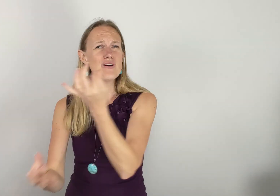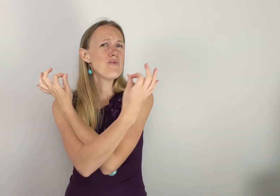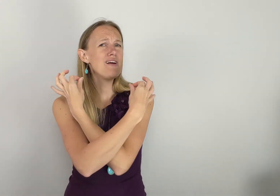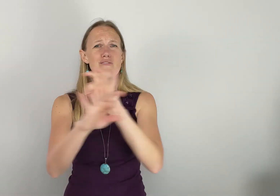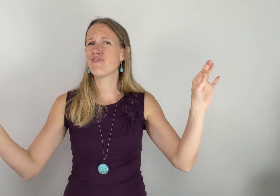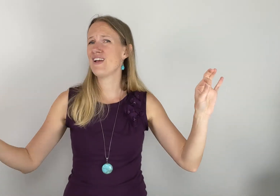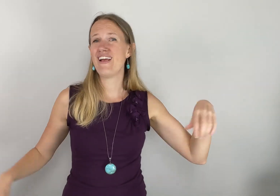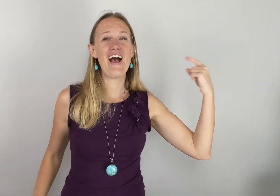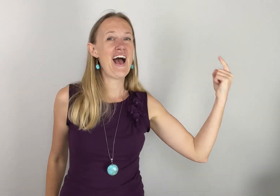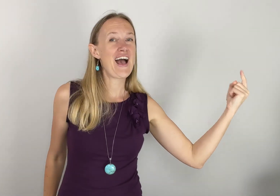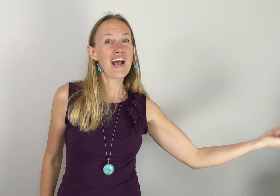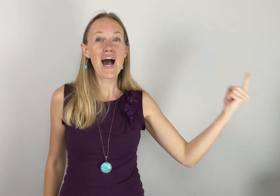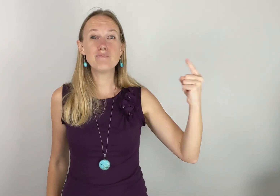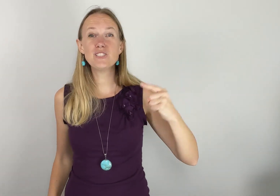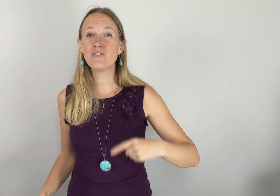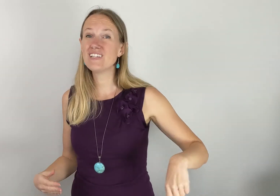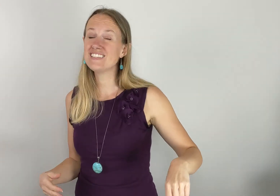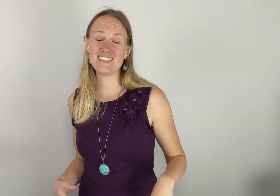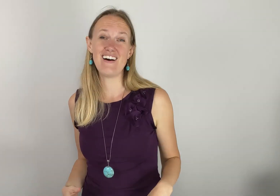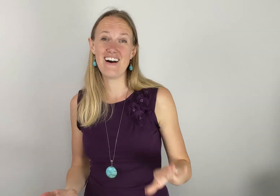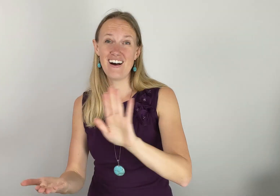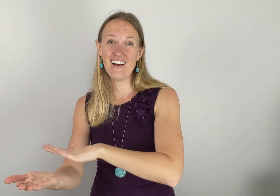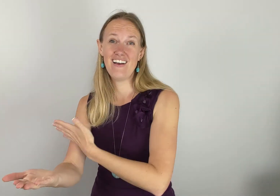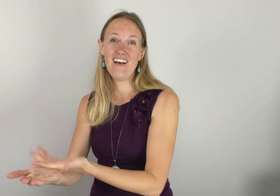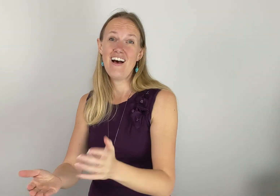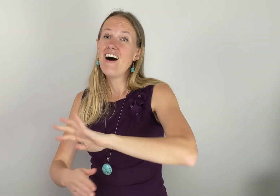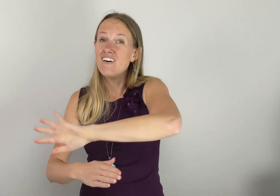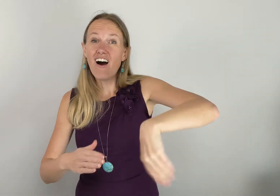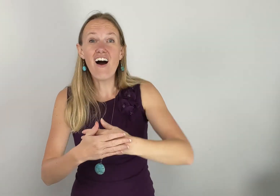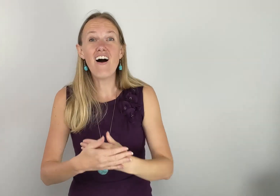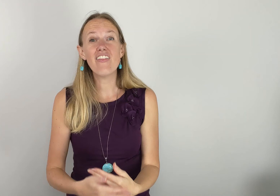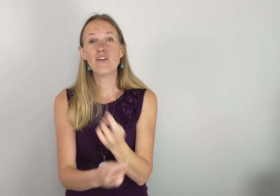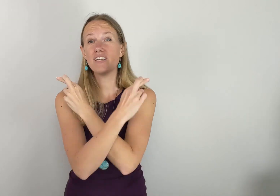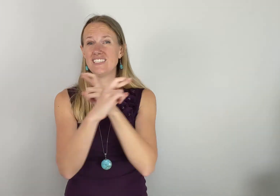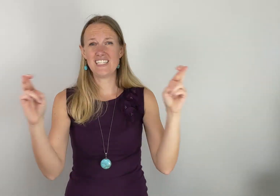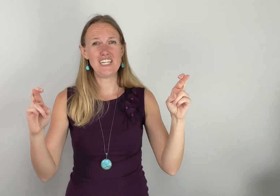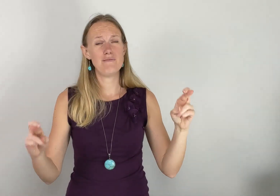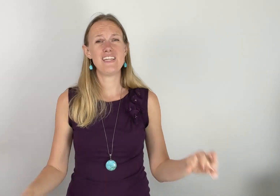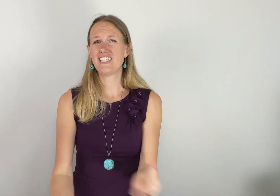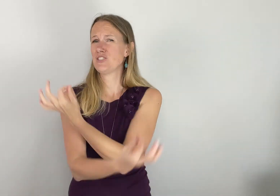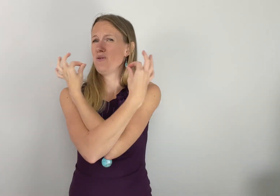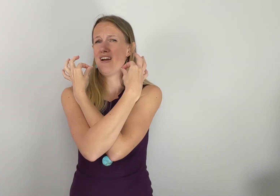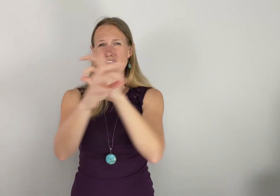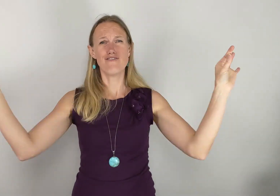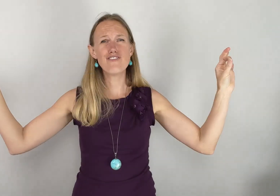Forever we're free. Come join the song. of all the redeemed. Yes, we are